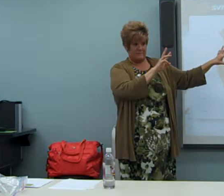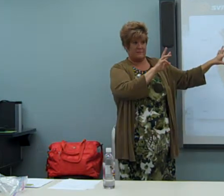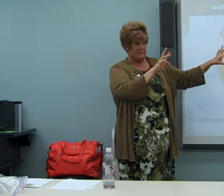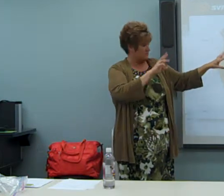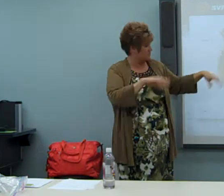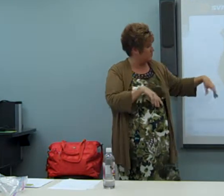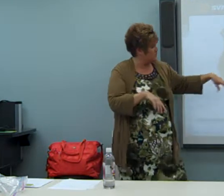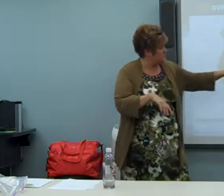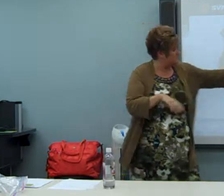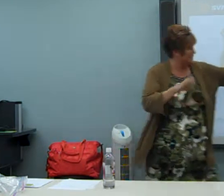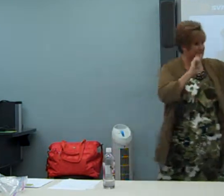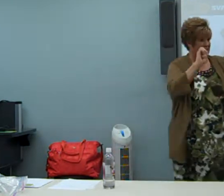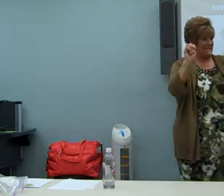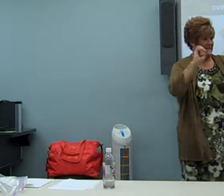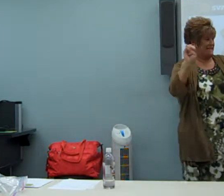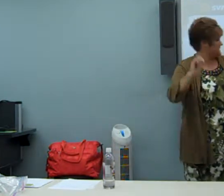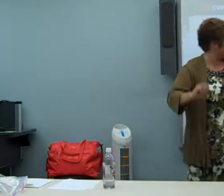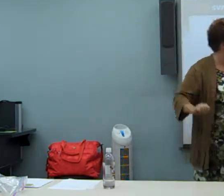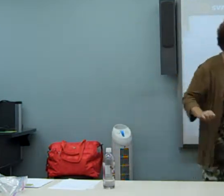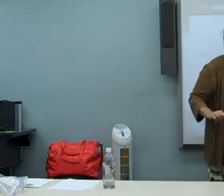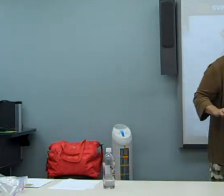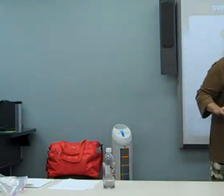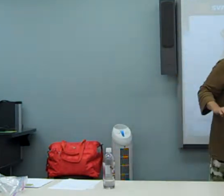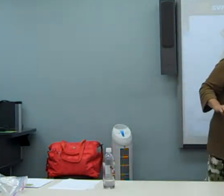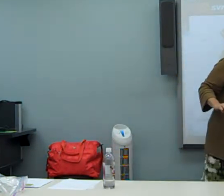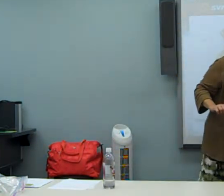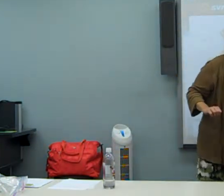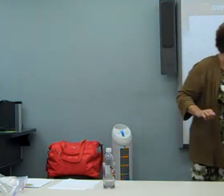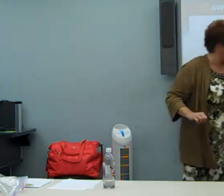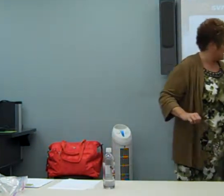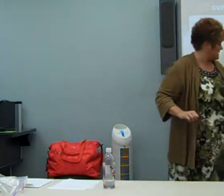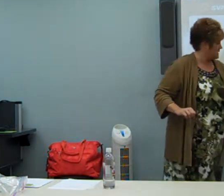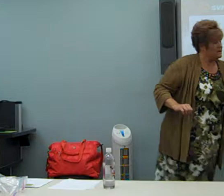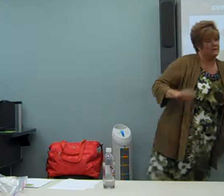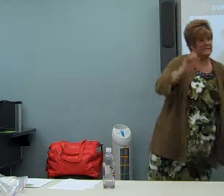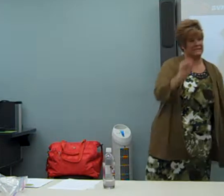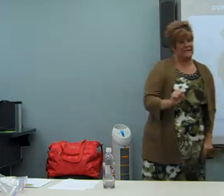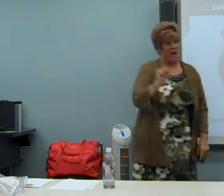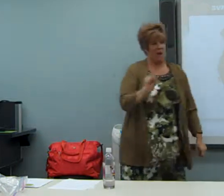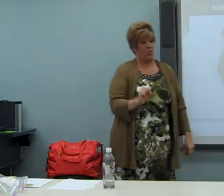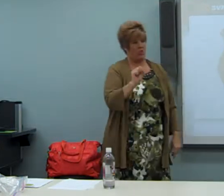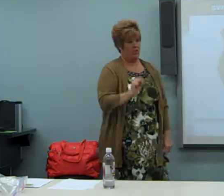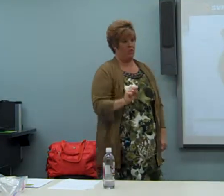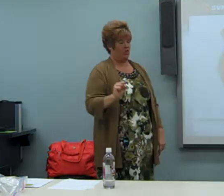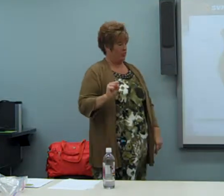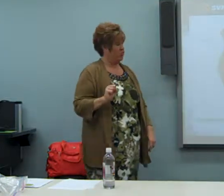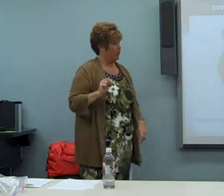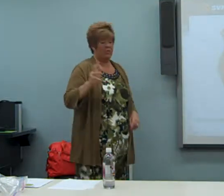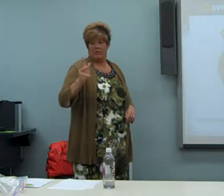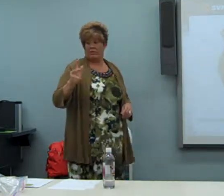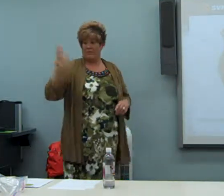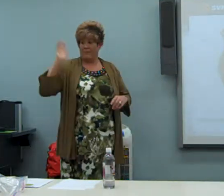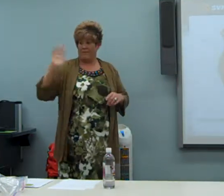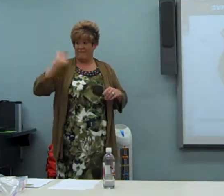We have the Western region, Eastern region, and the Southern region.